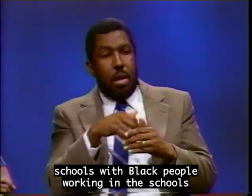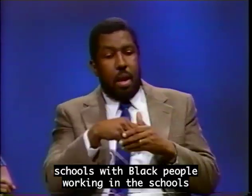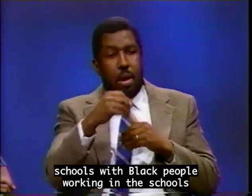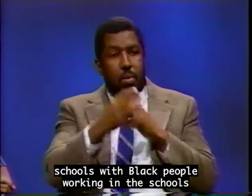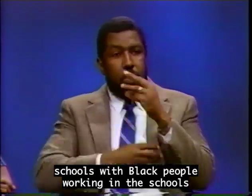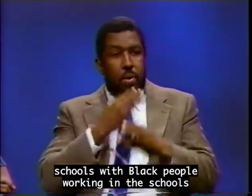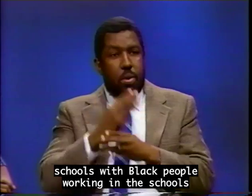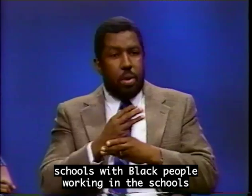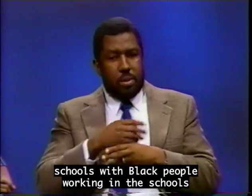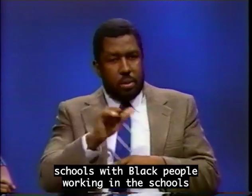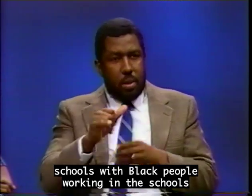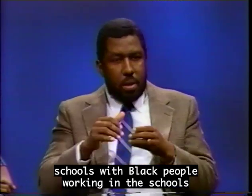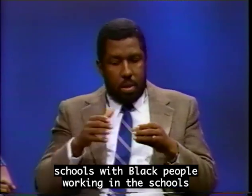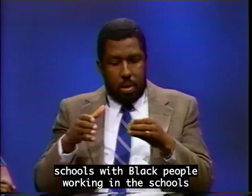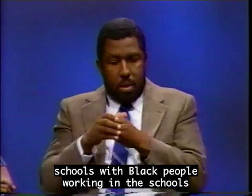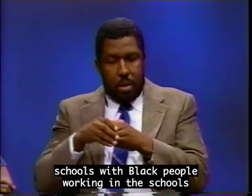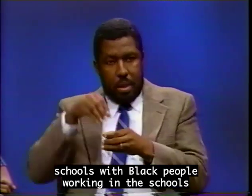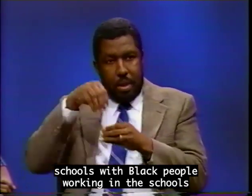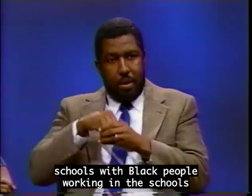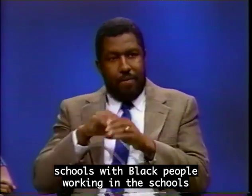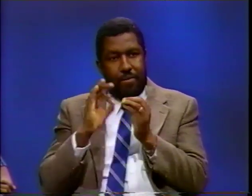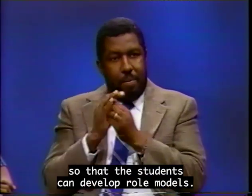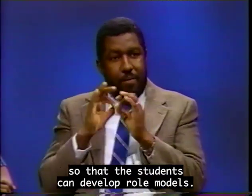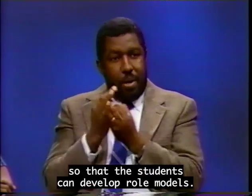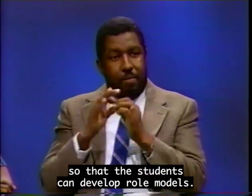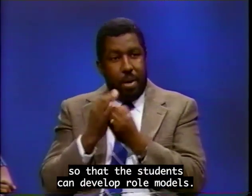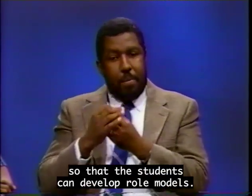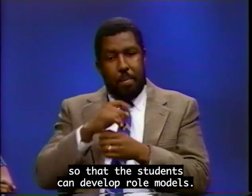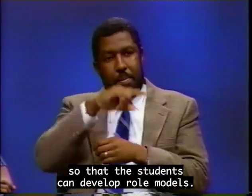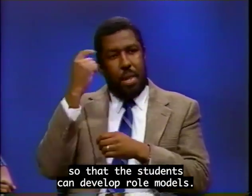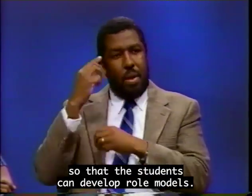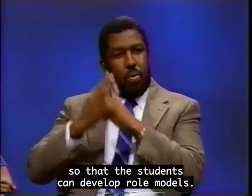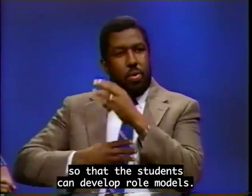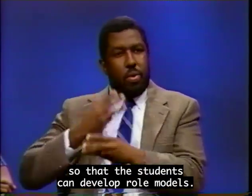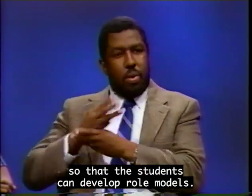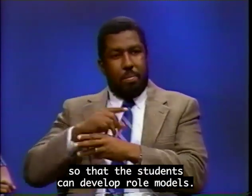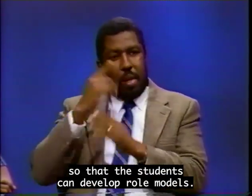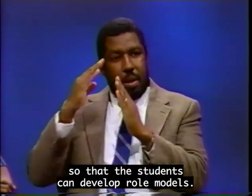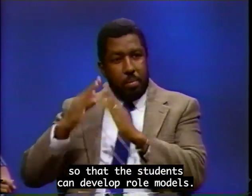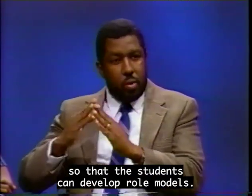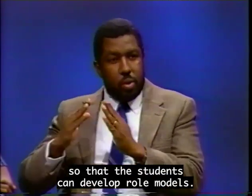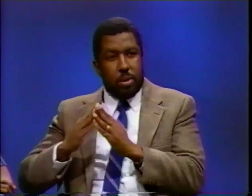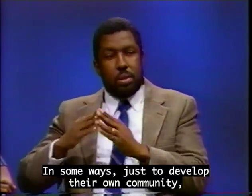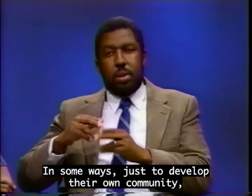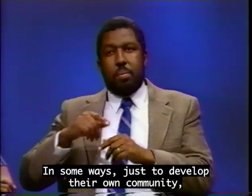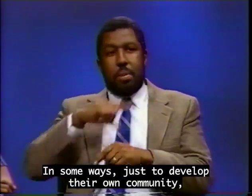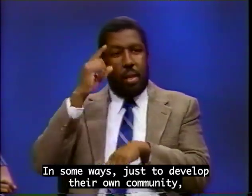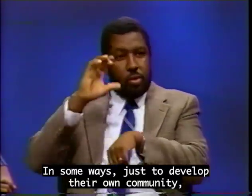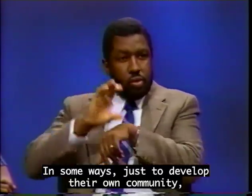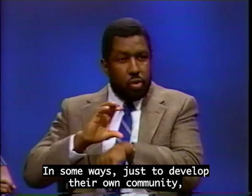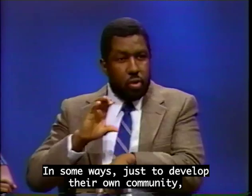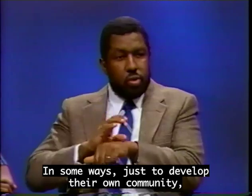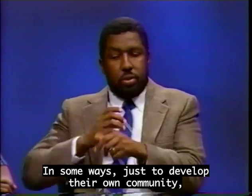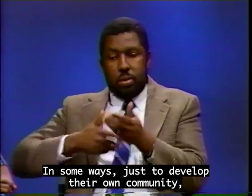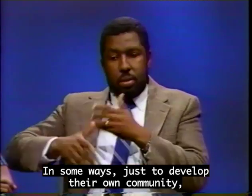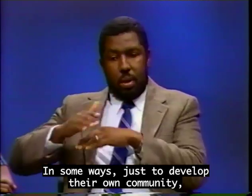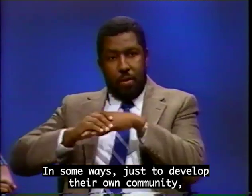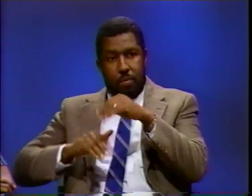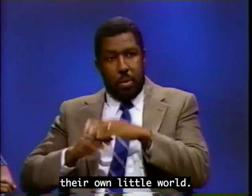schools with black people working in the schools so that the students can develop role models. In some ways, just to develop their own community, their own